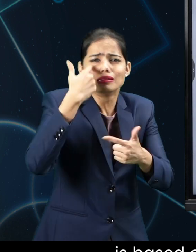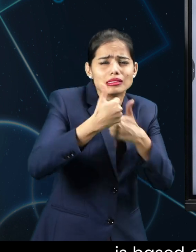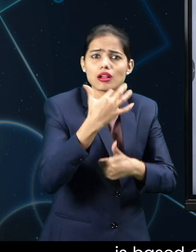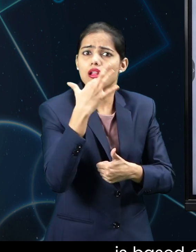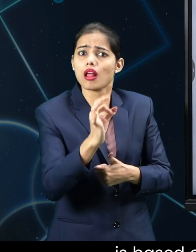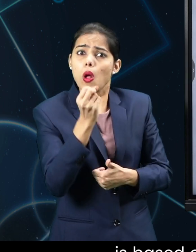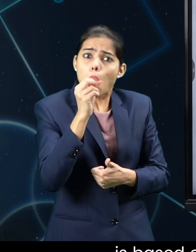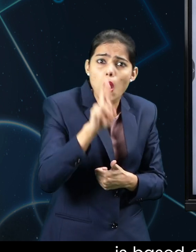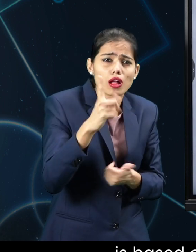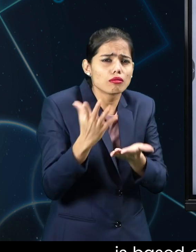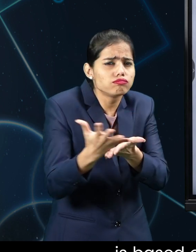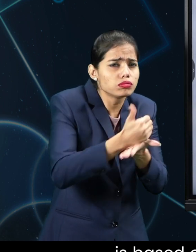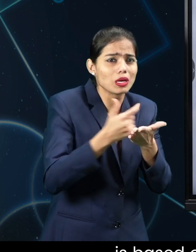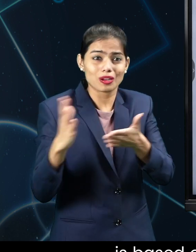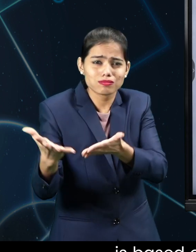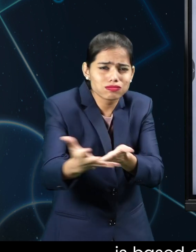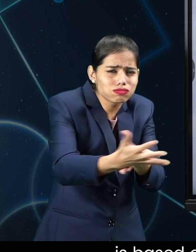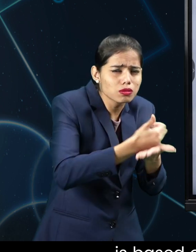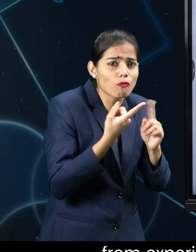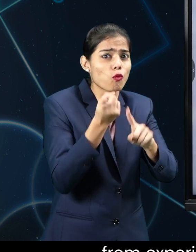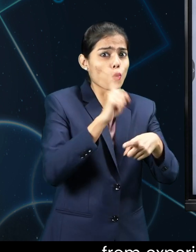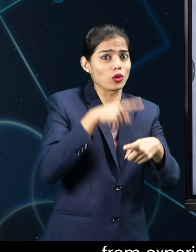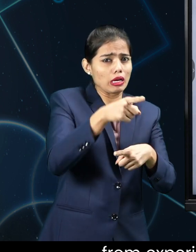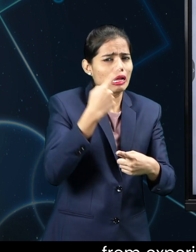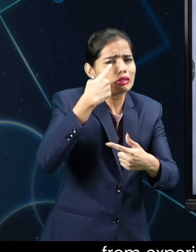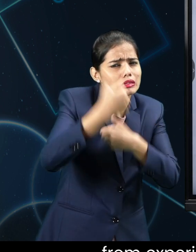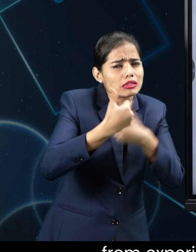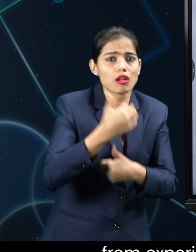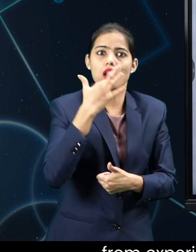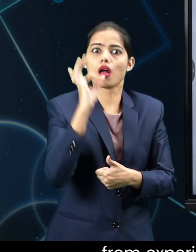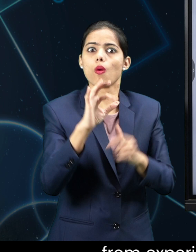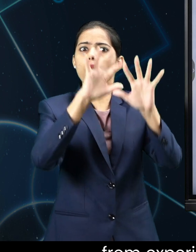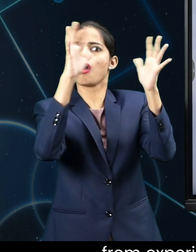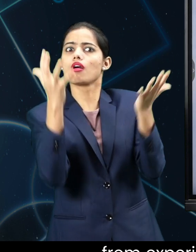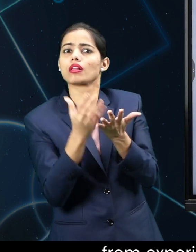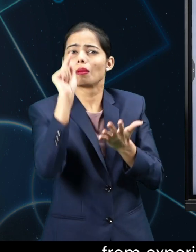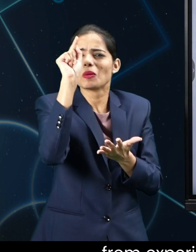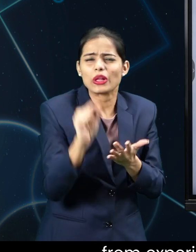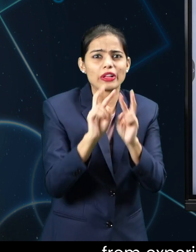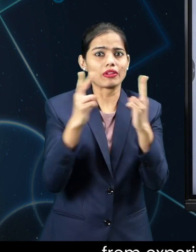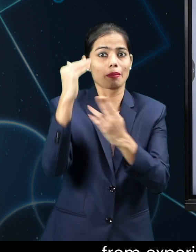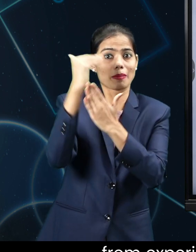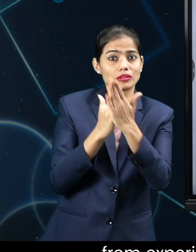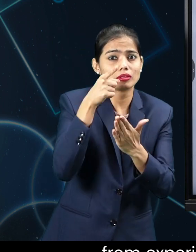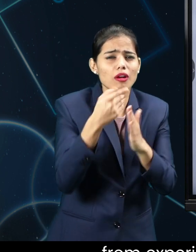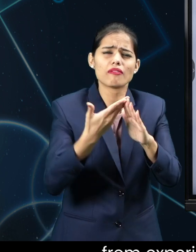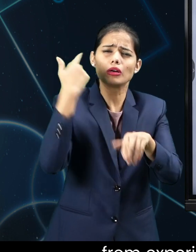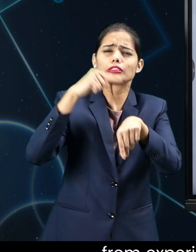based on actual experiments or data collected from experiments or real-world events or past